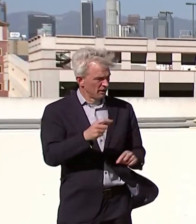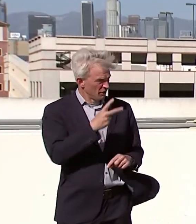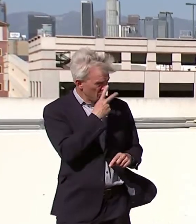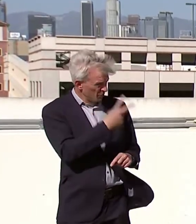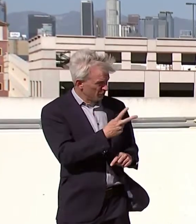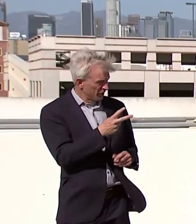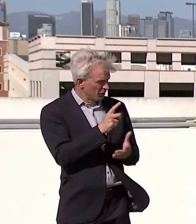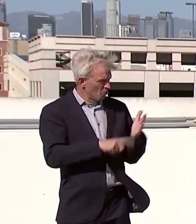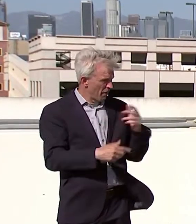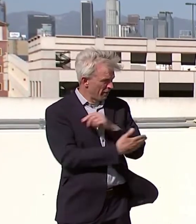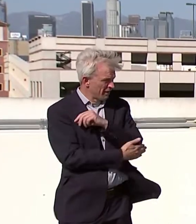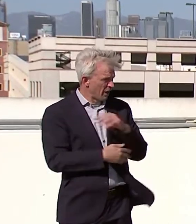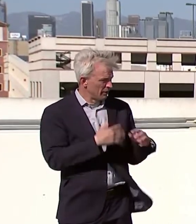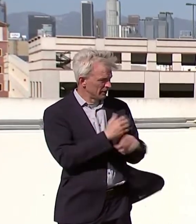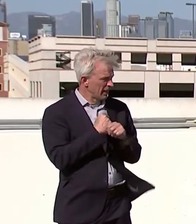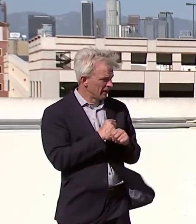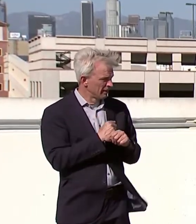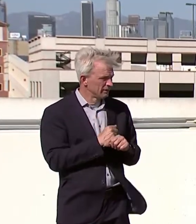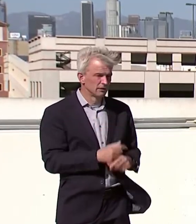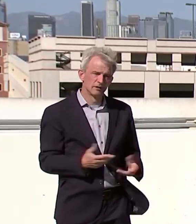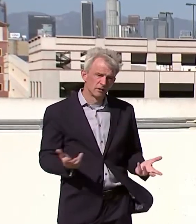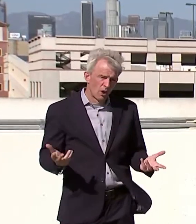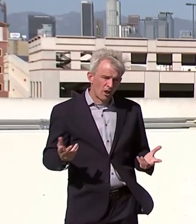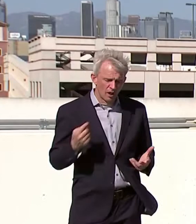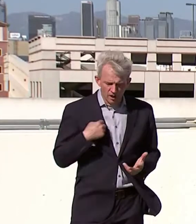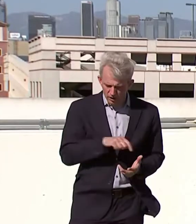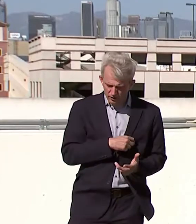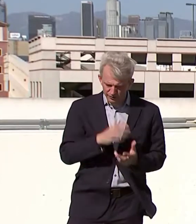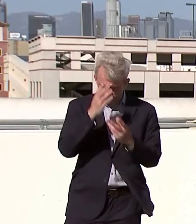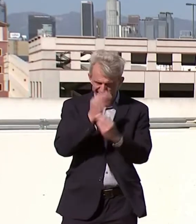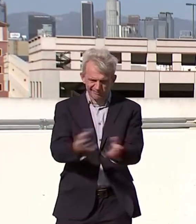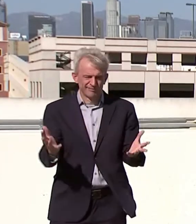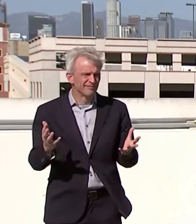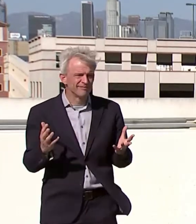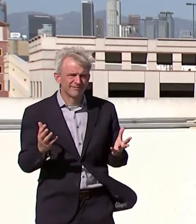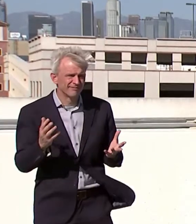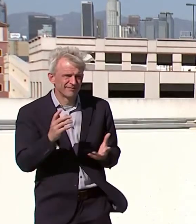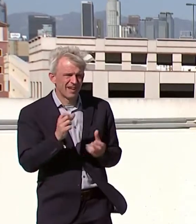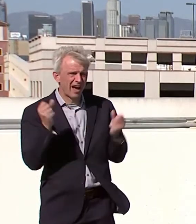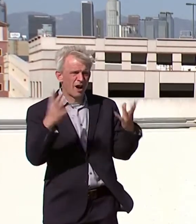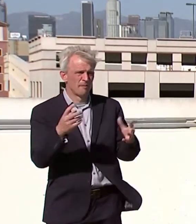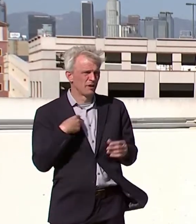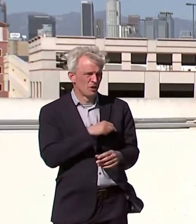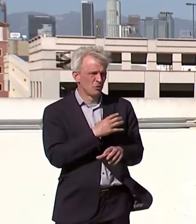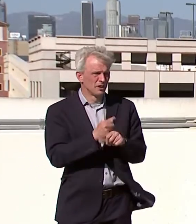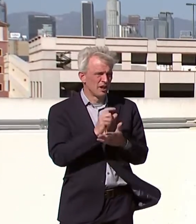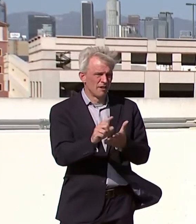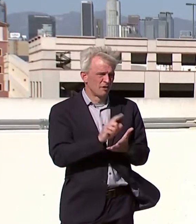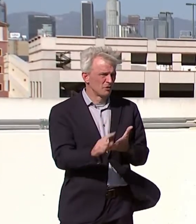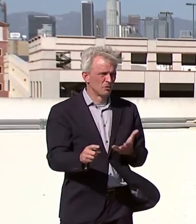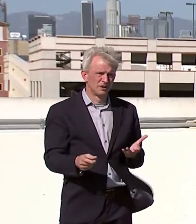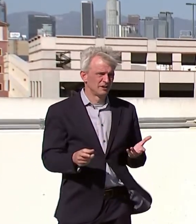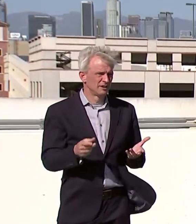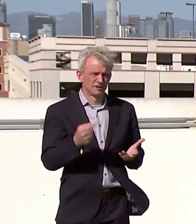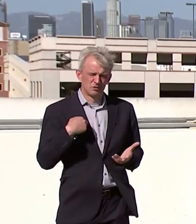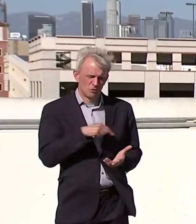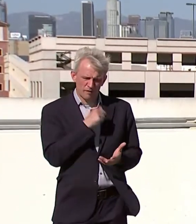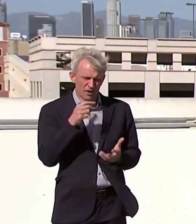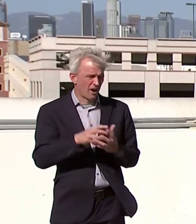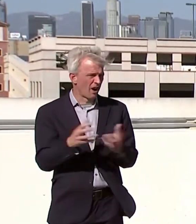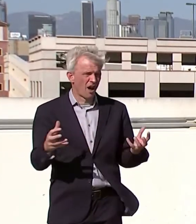You know, we share with everybody how many doses we get every week, so you know as well as I do that we haven't had any significant